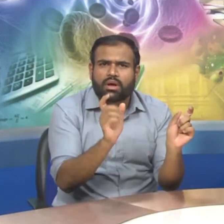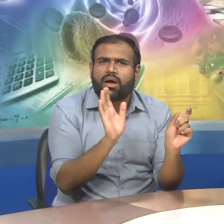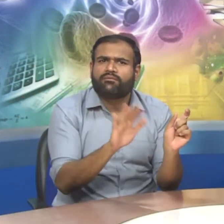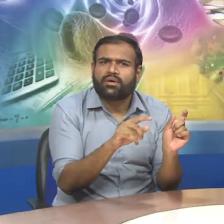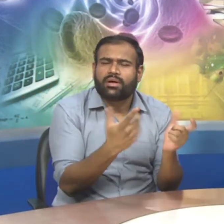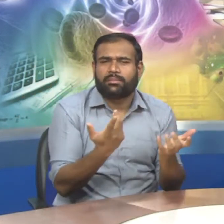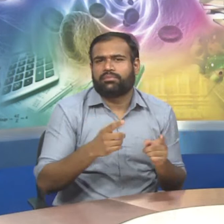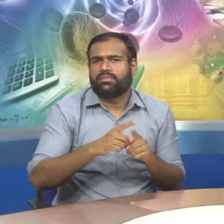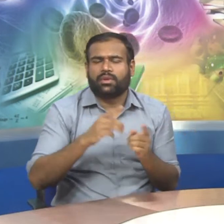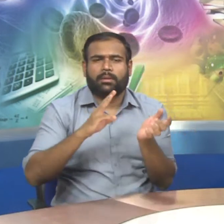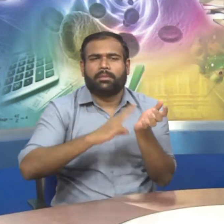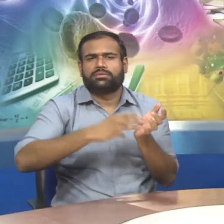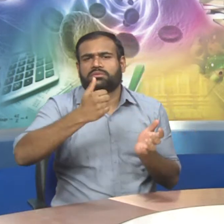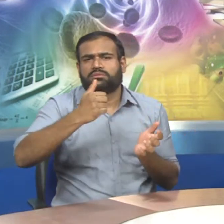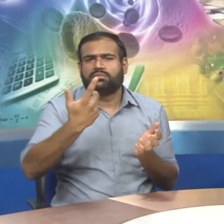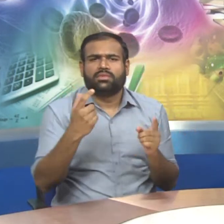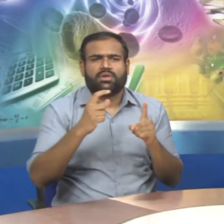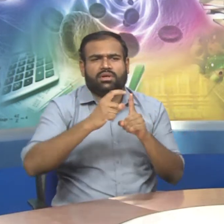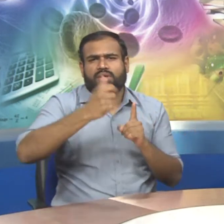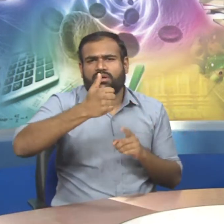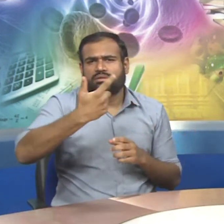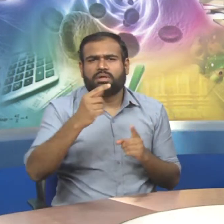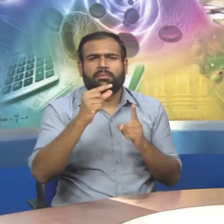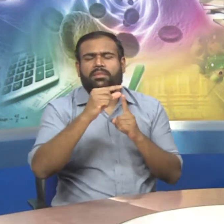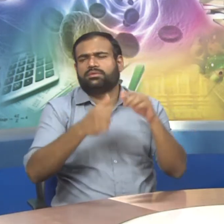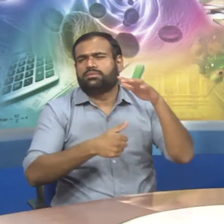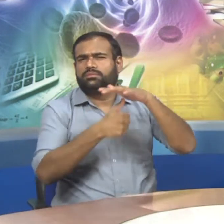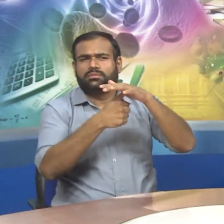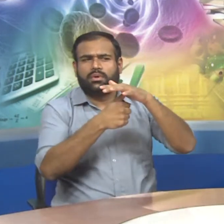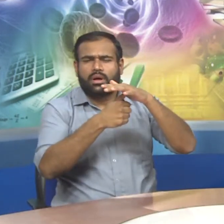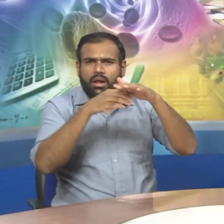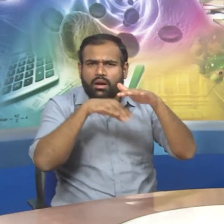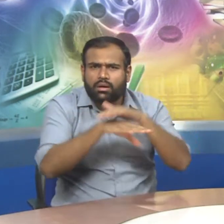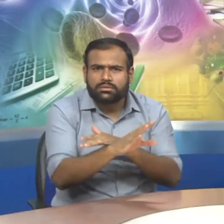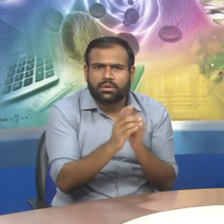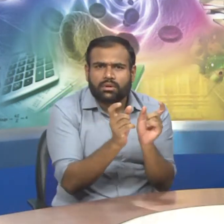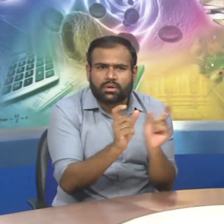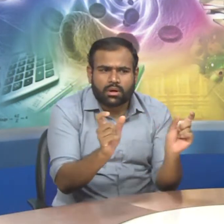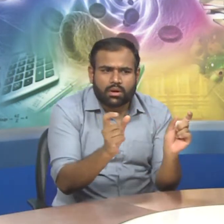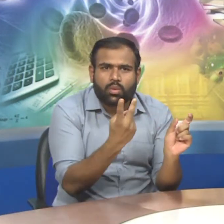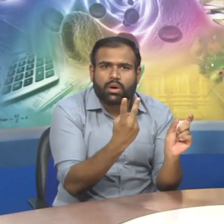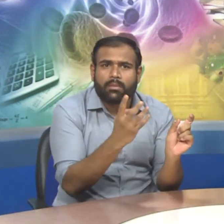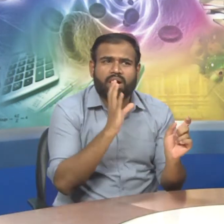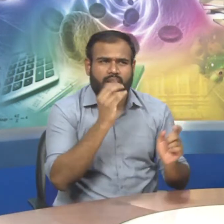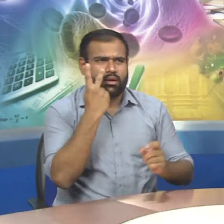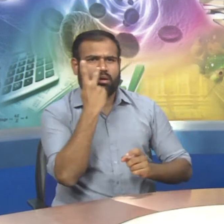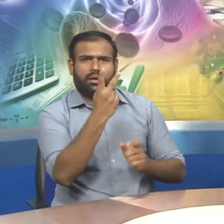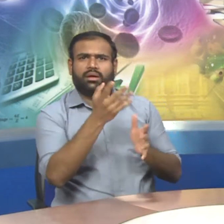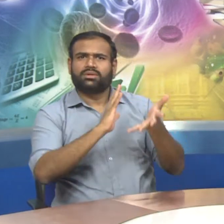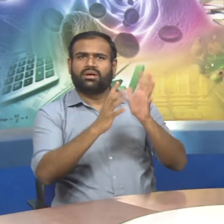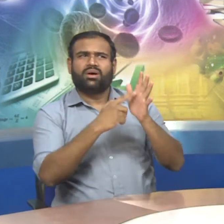including family related signs and sometimes questions, sometimes time